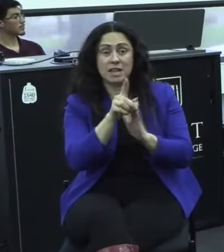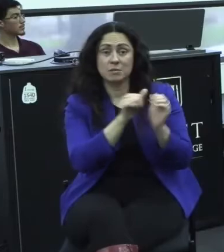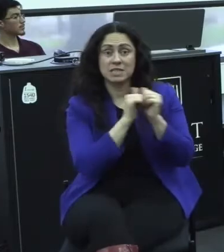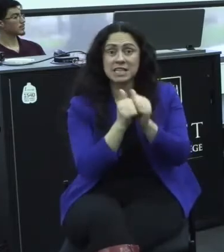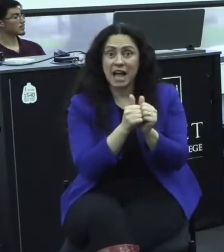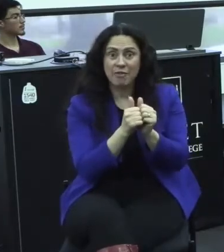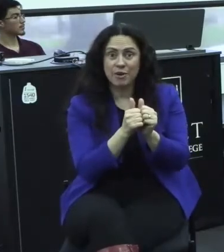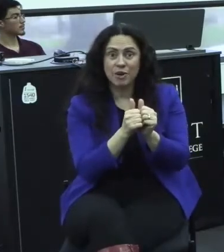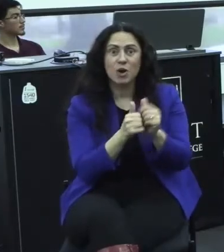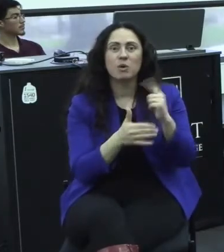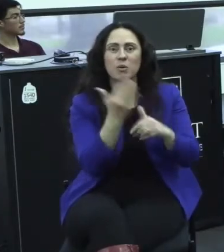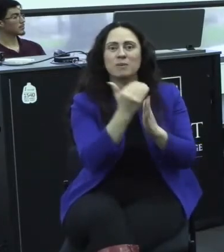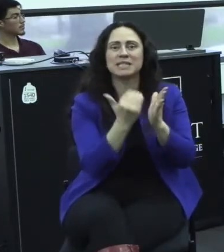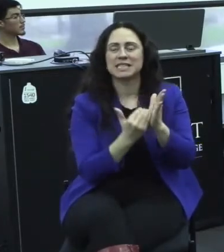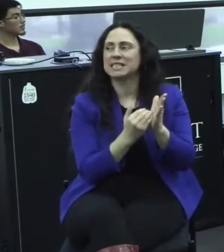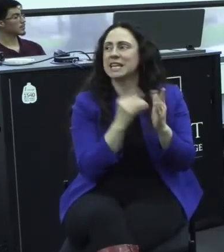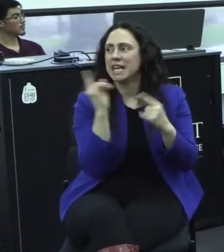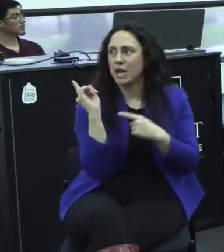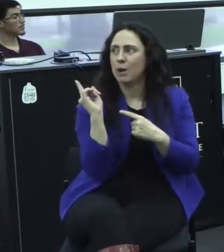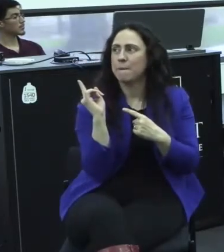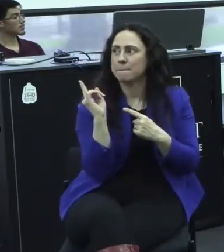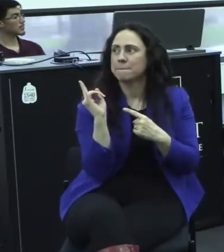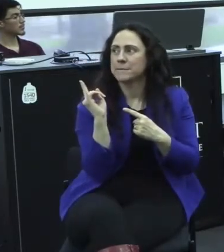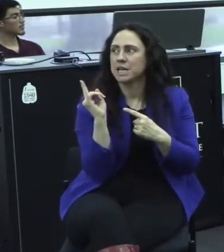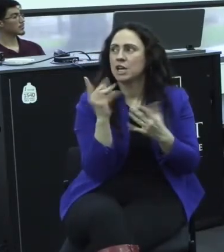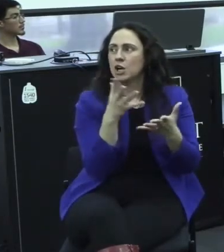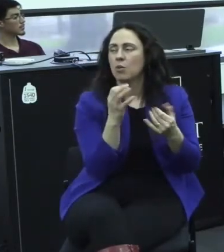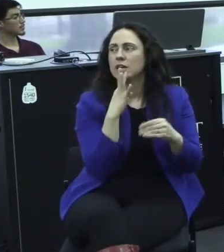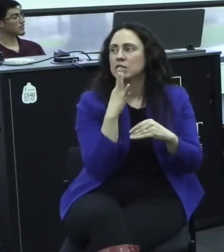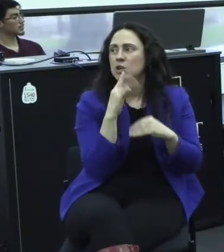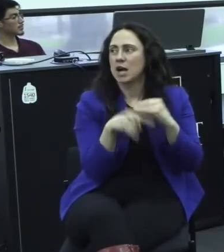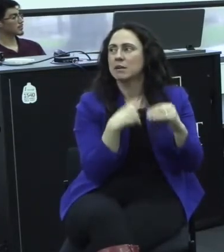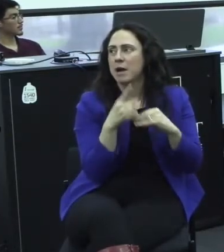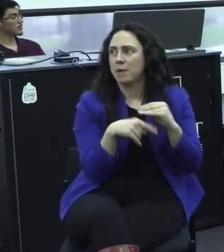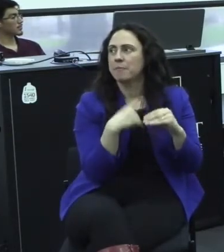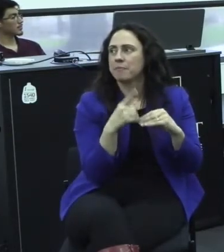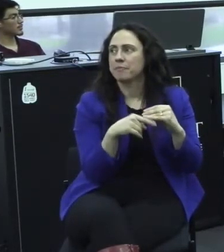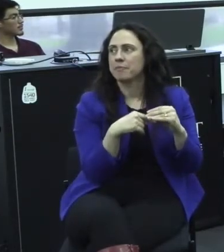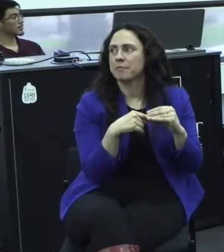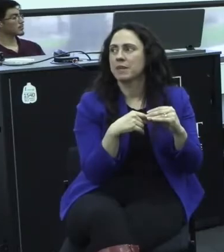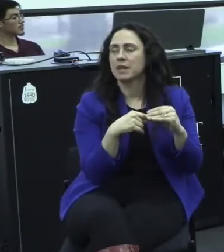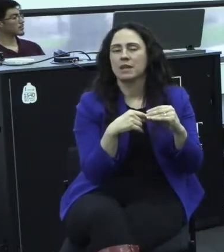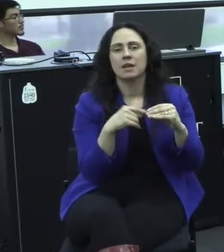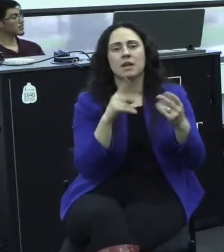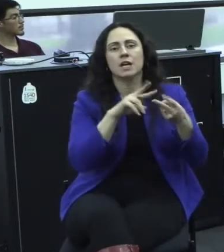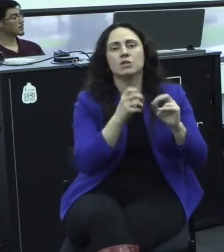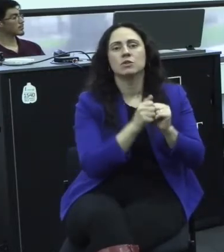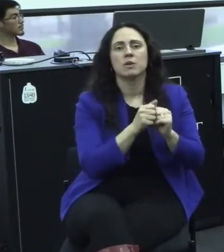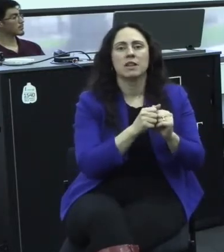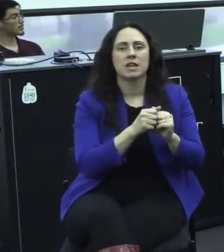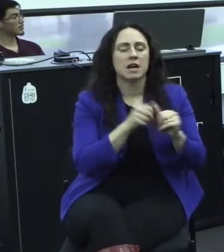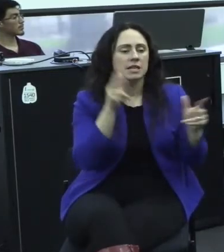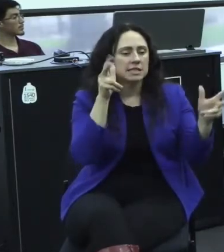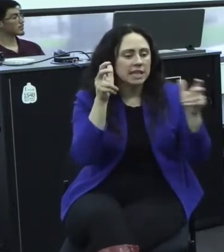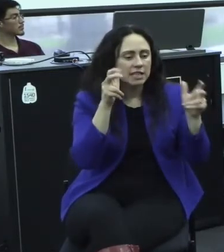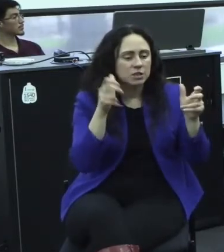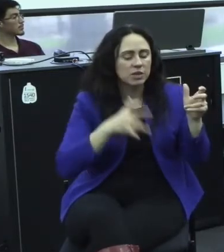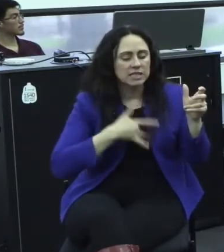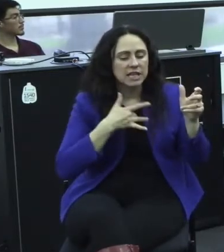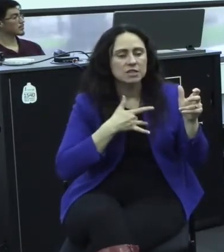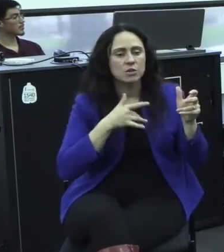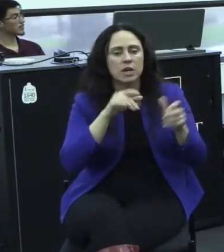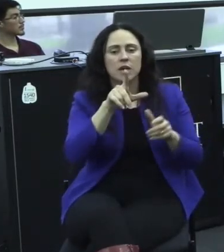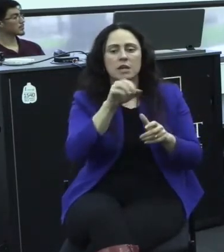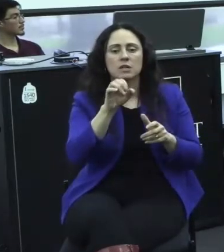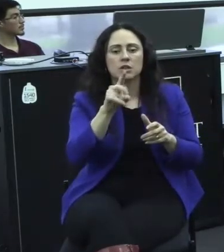were the ones kind of listed here, that we wanted to address issues around sensory loading, transitions, and I'll talk